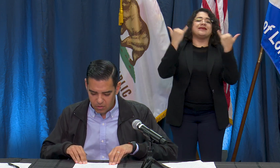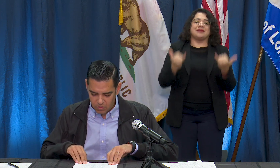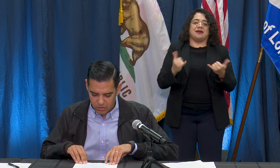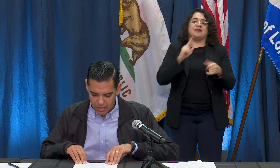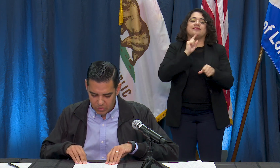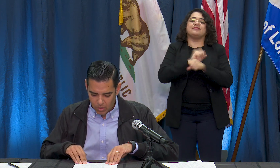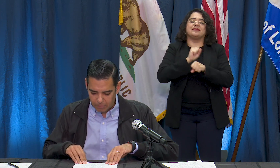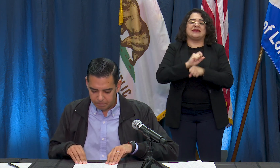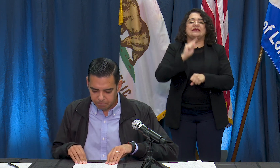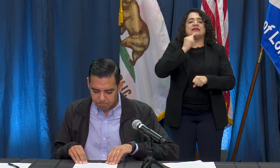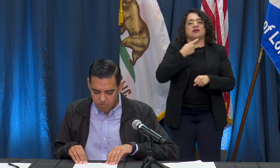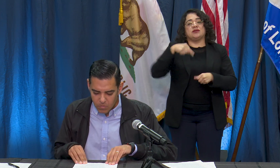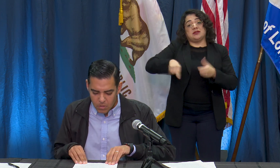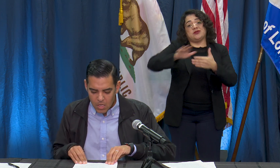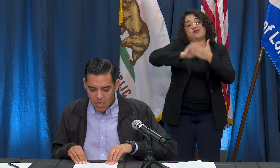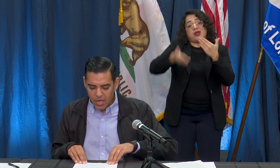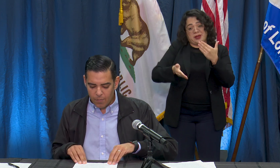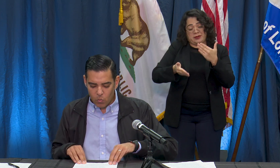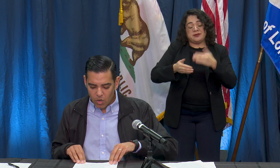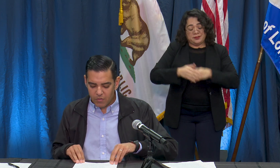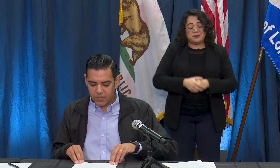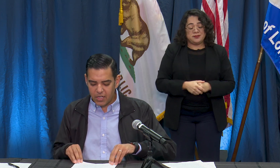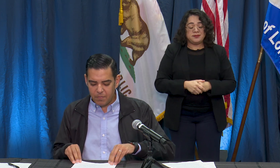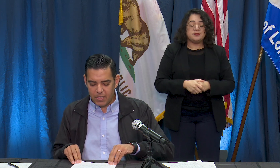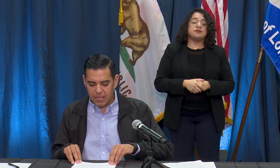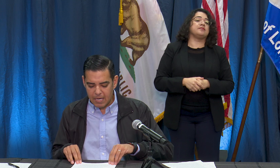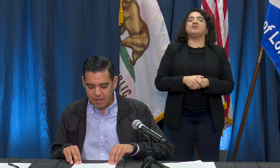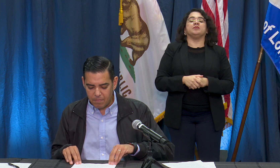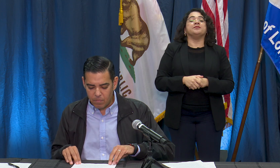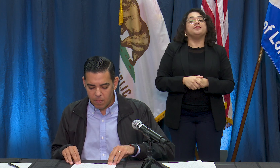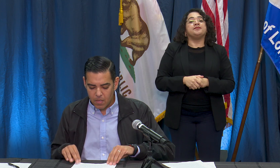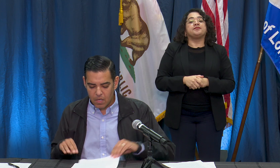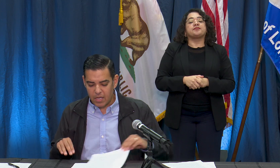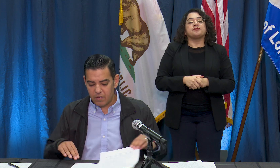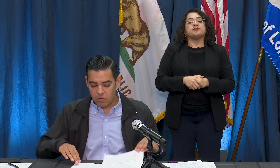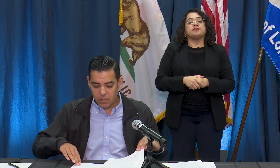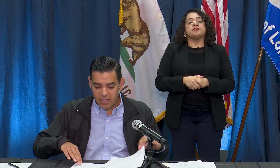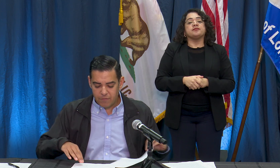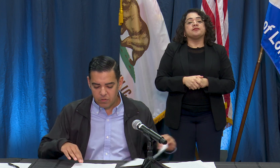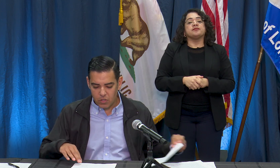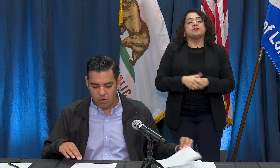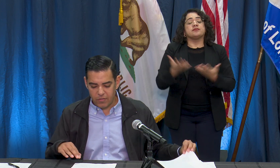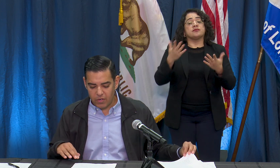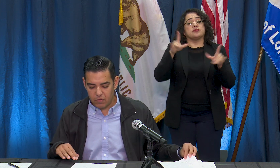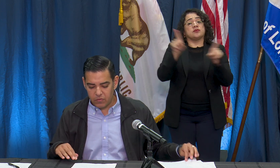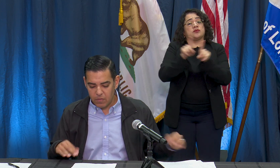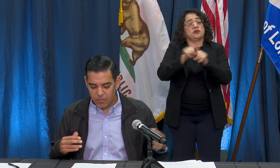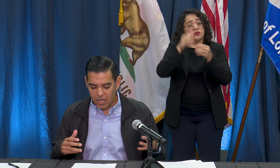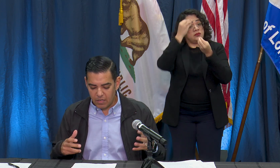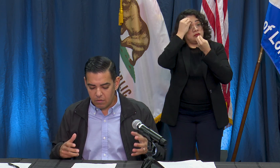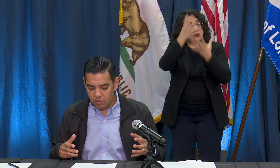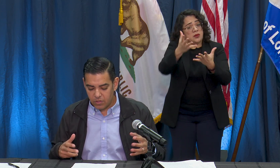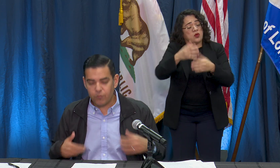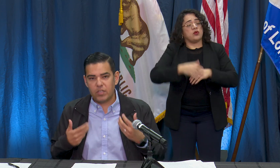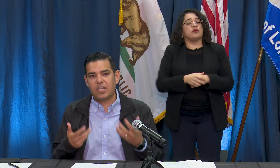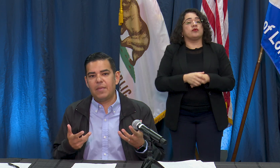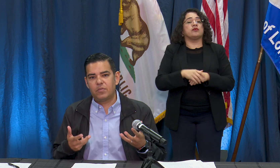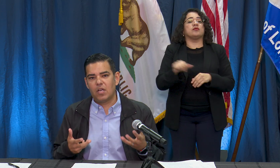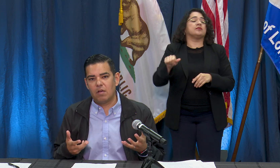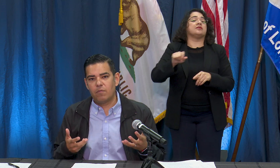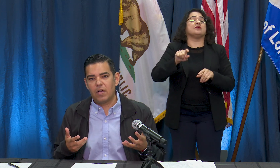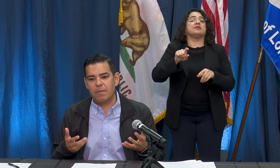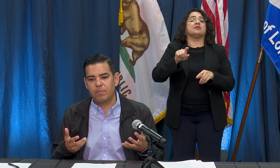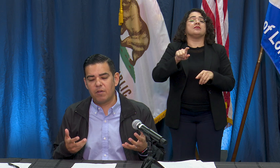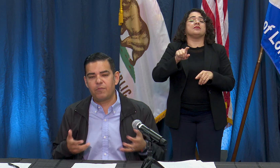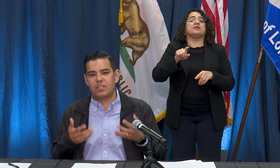those seriously as well. We're also going to be letting folks know that there's different